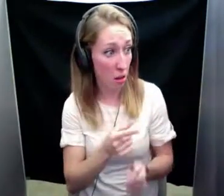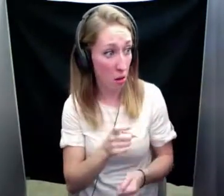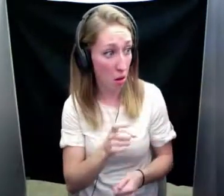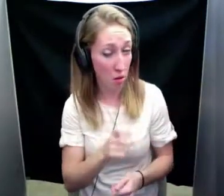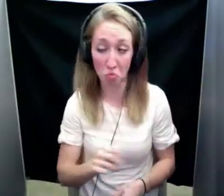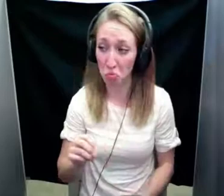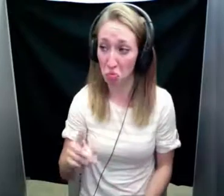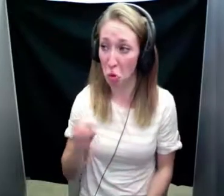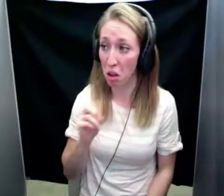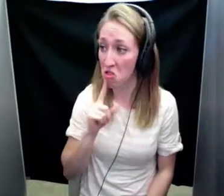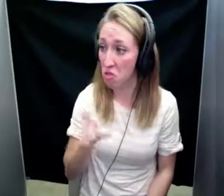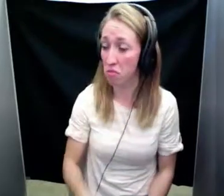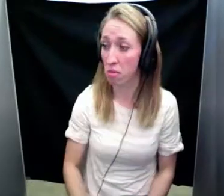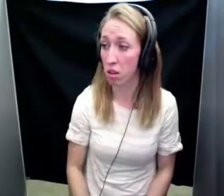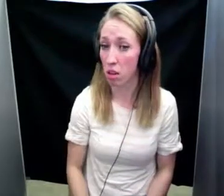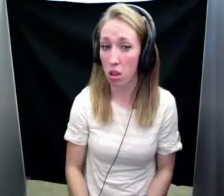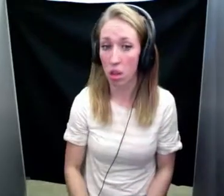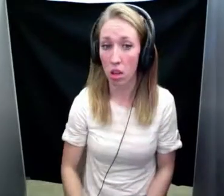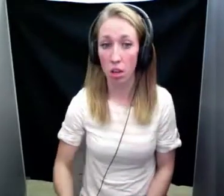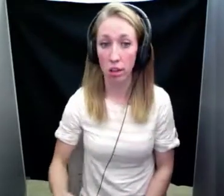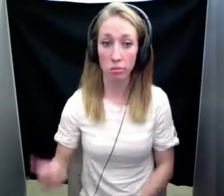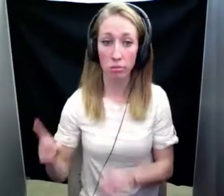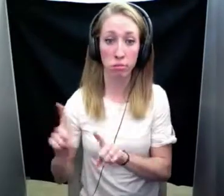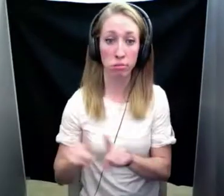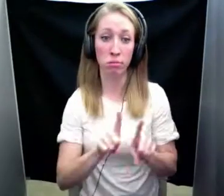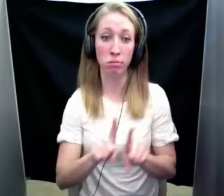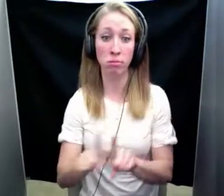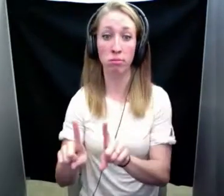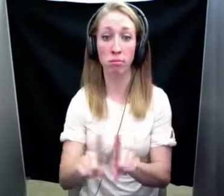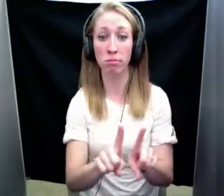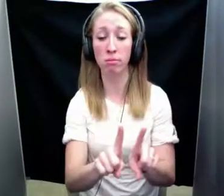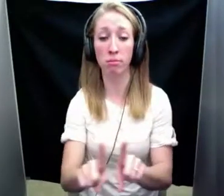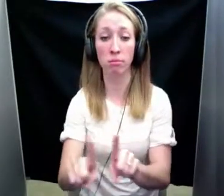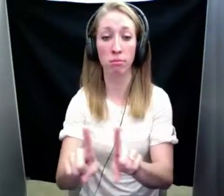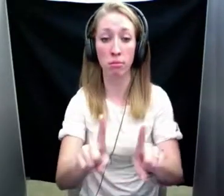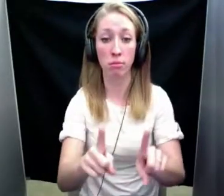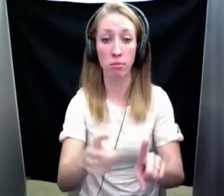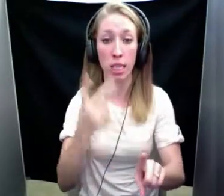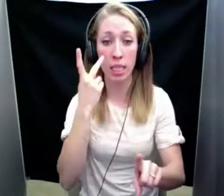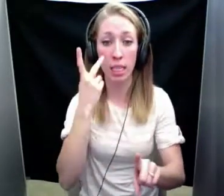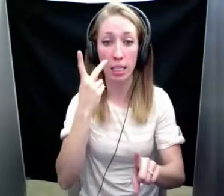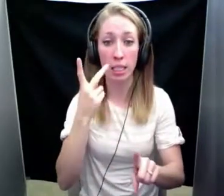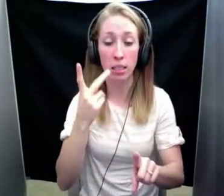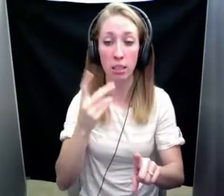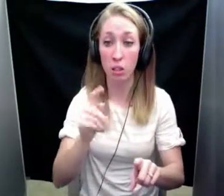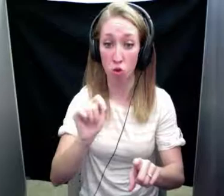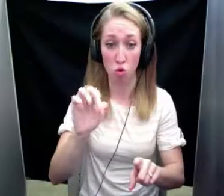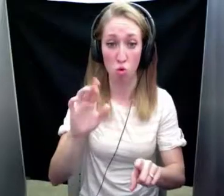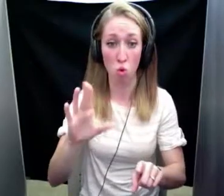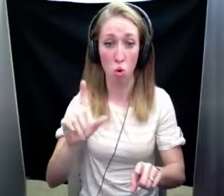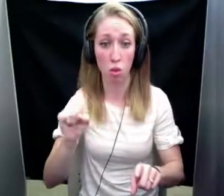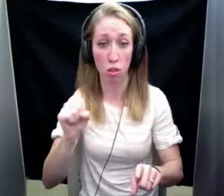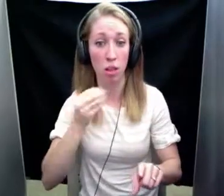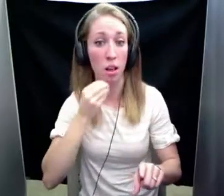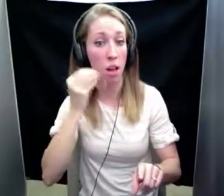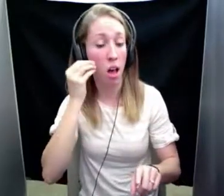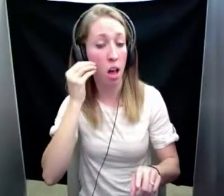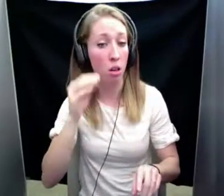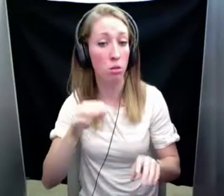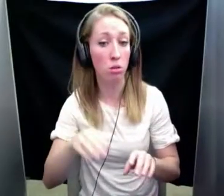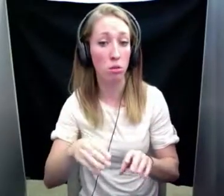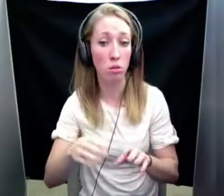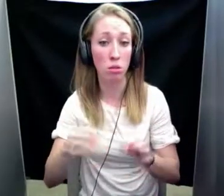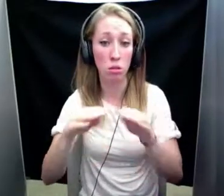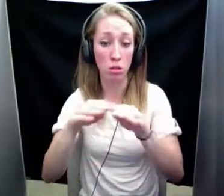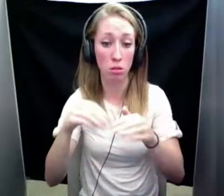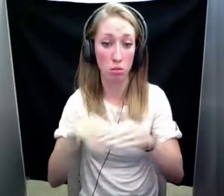off they went through the woods until they got to the mountain in the blue where the troll lived. And they went inside, and the troll said, "Now I would like a